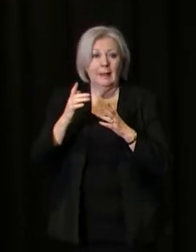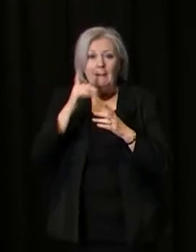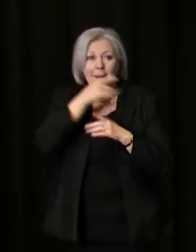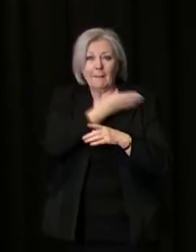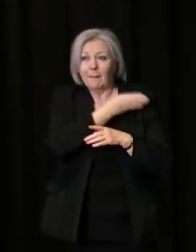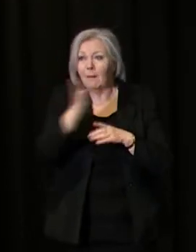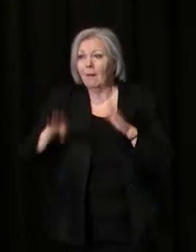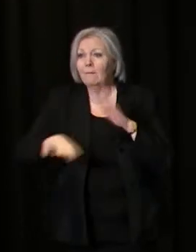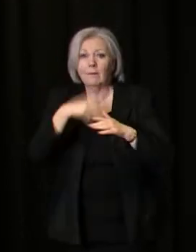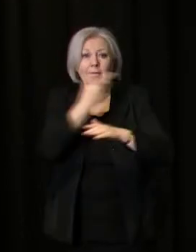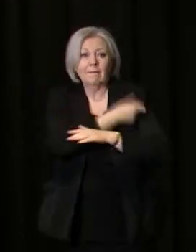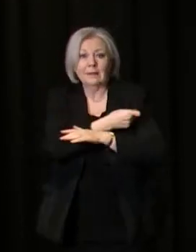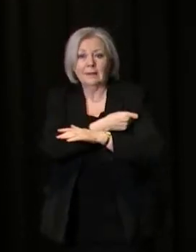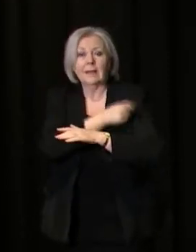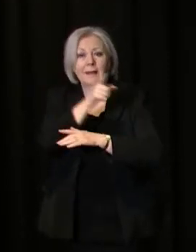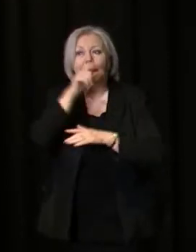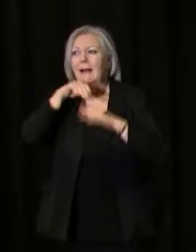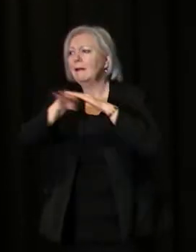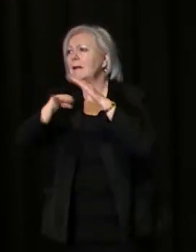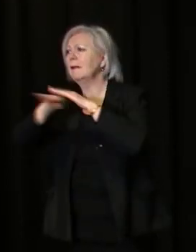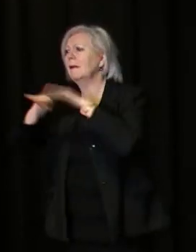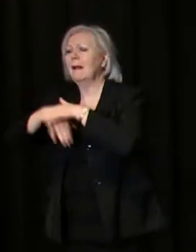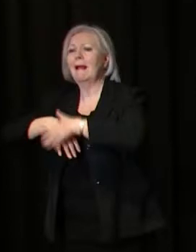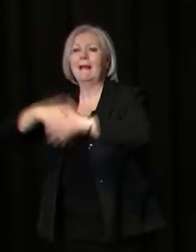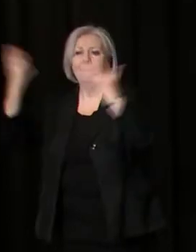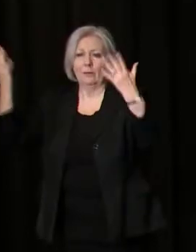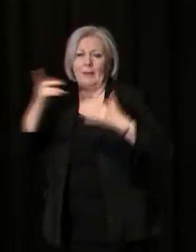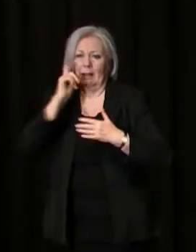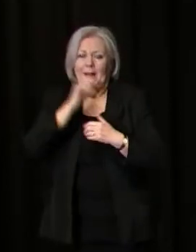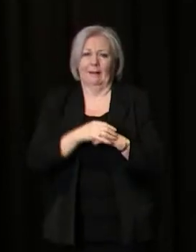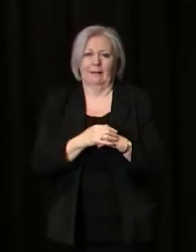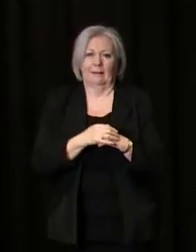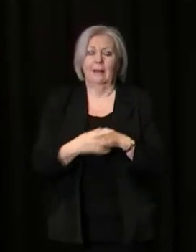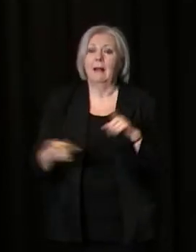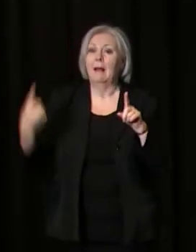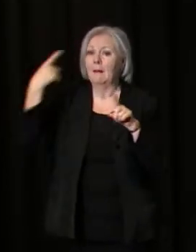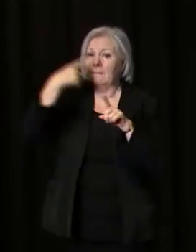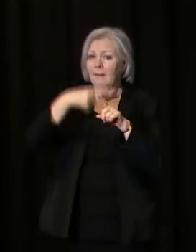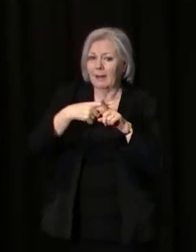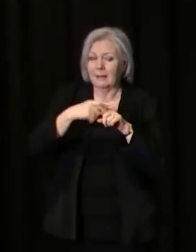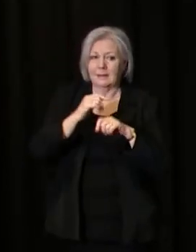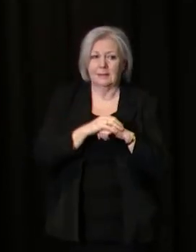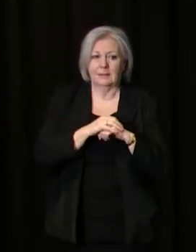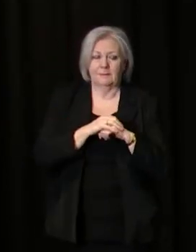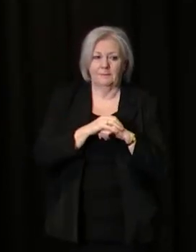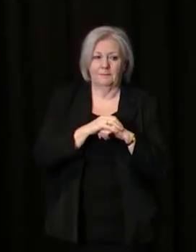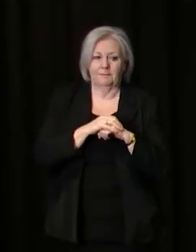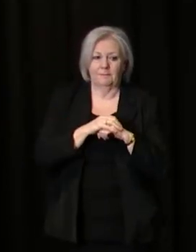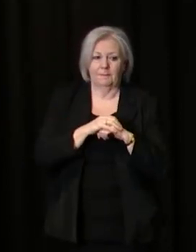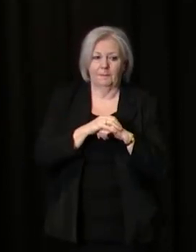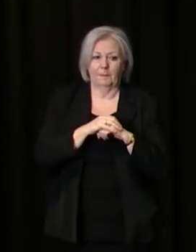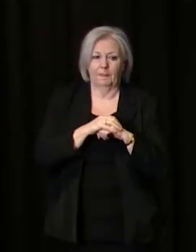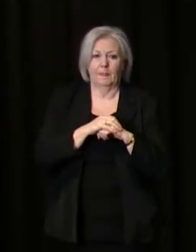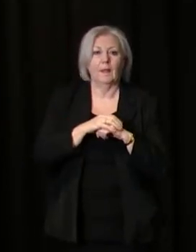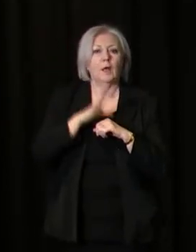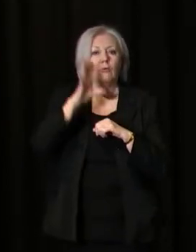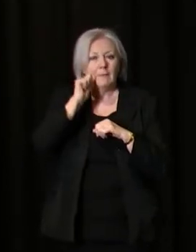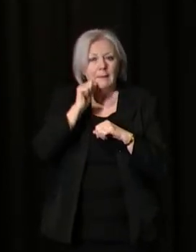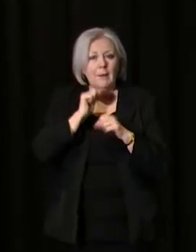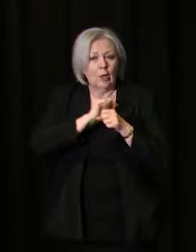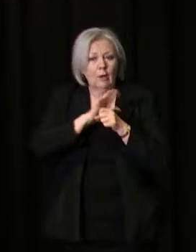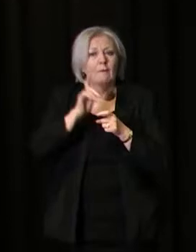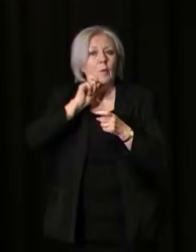broader, but we've also indicated, we're very clear about the fact that it's not changing anytime soon. It's going to be here for